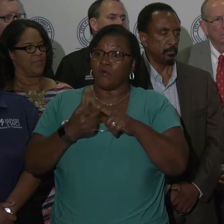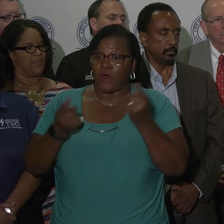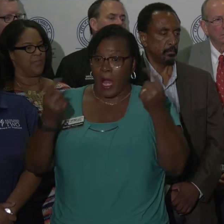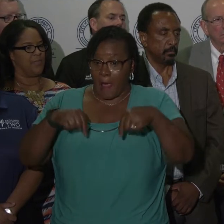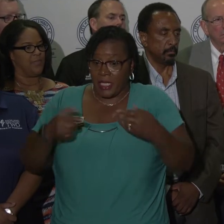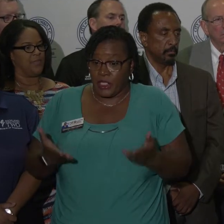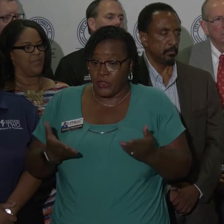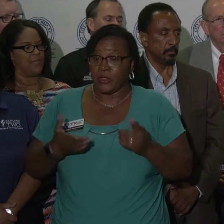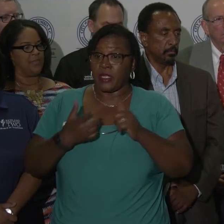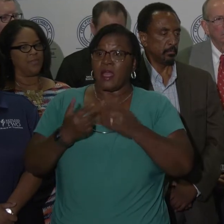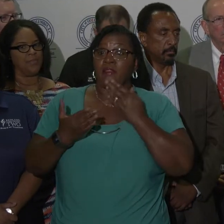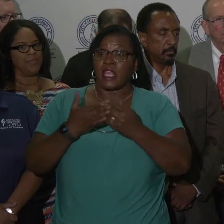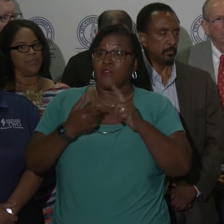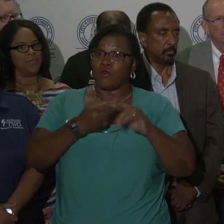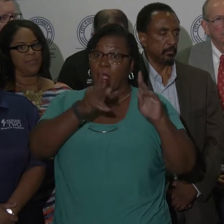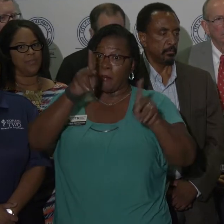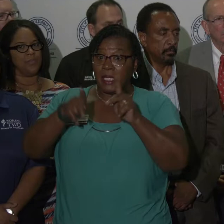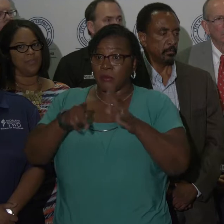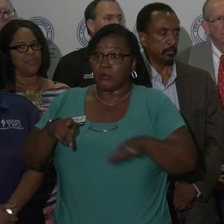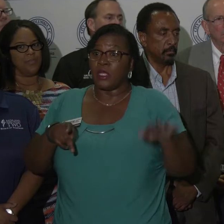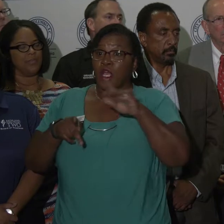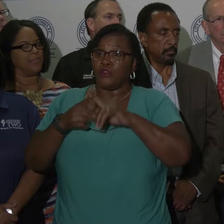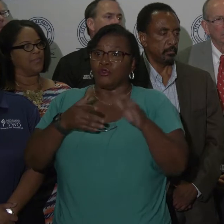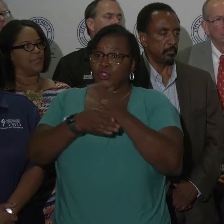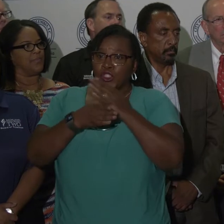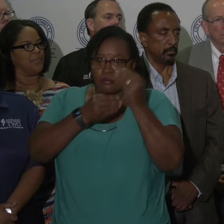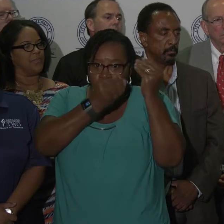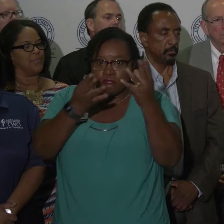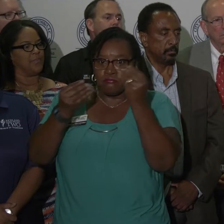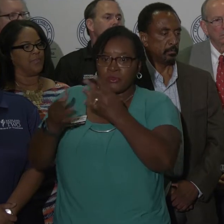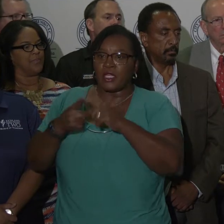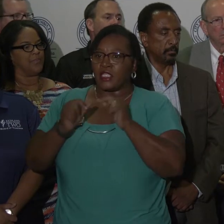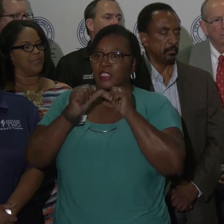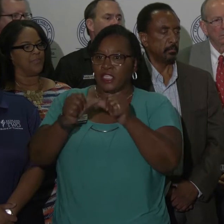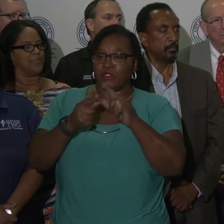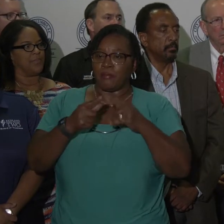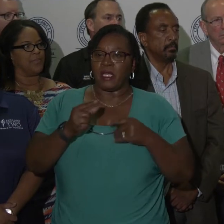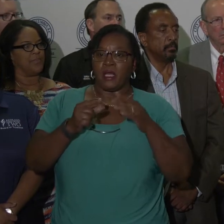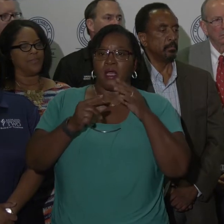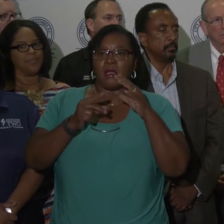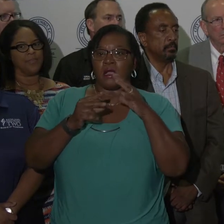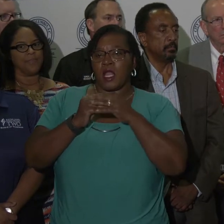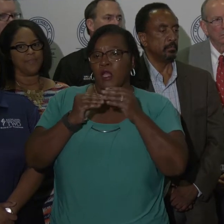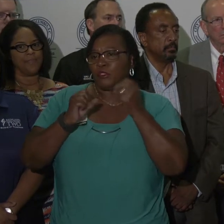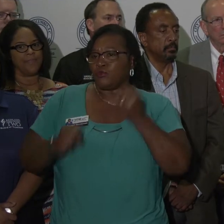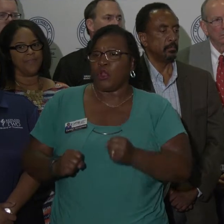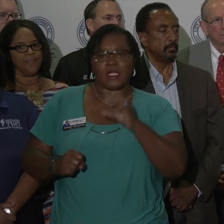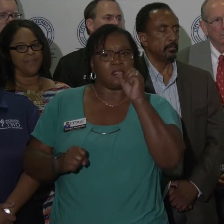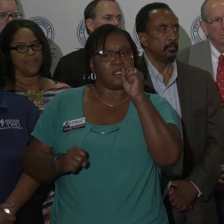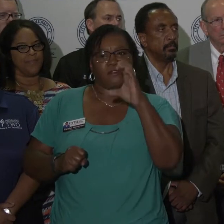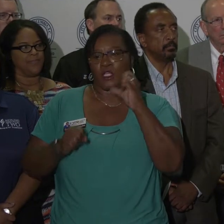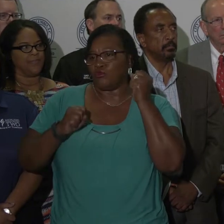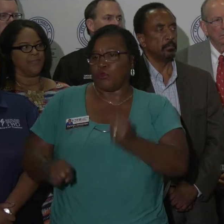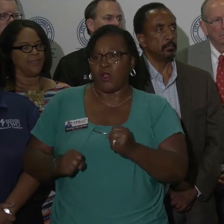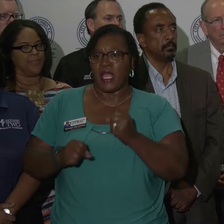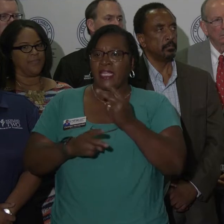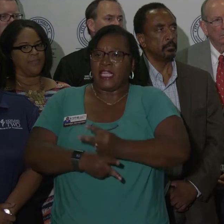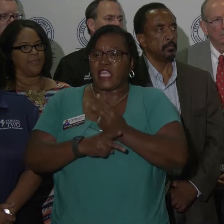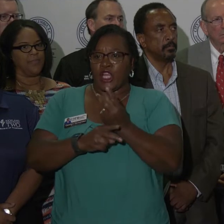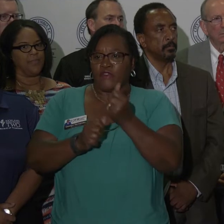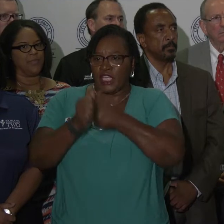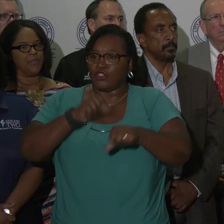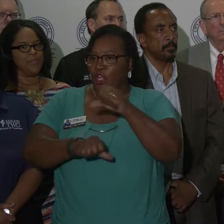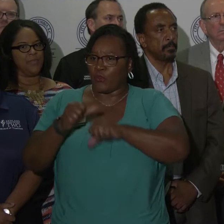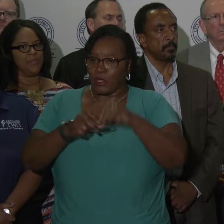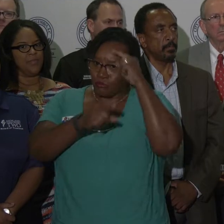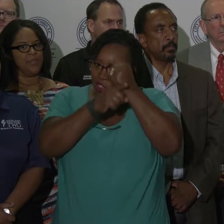here. Thank you to our citizens for continuing to share the good word. Let's continue to be Columbia strong and South Carolina strong. Let's take care of each other. We are our